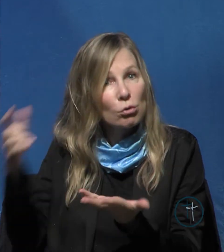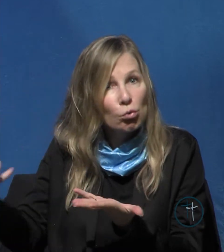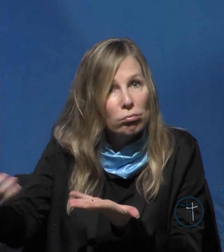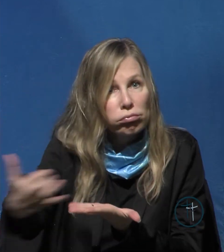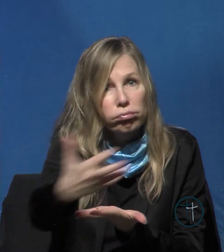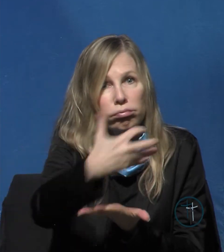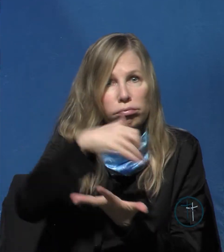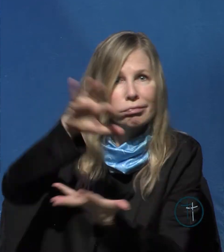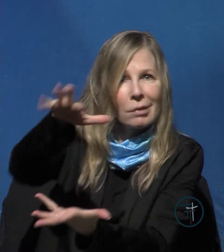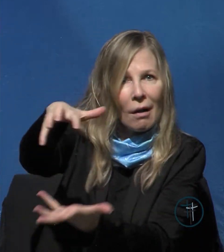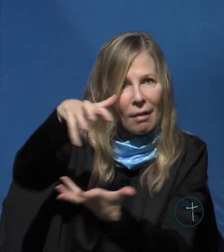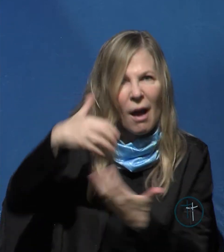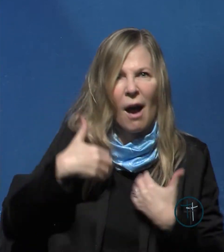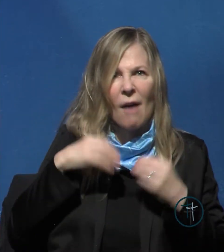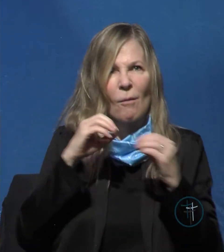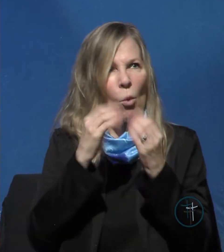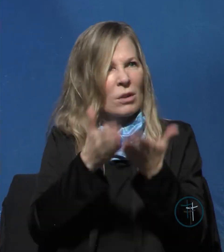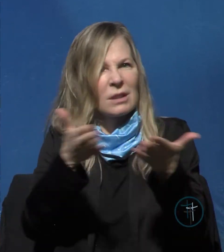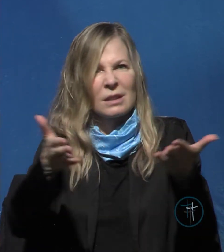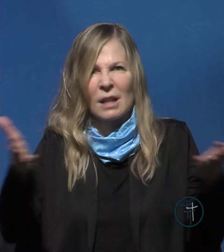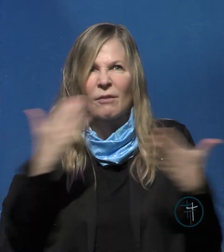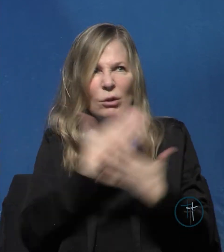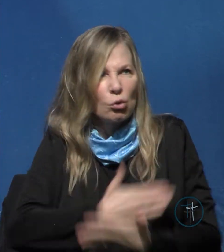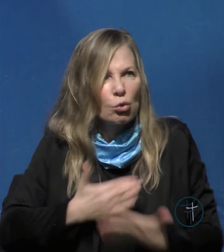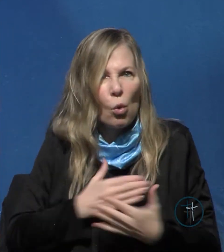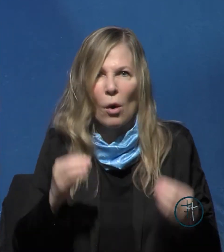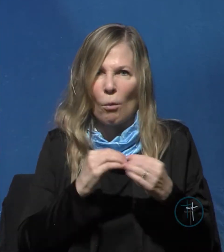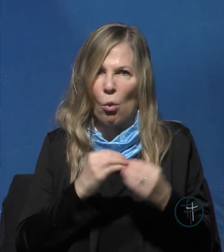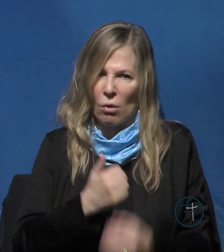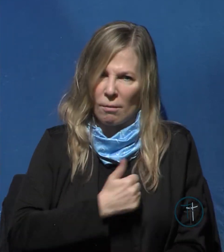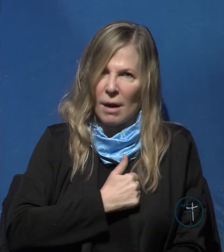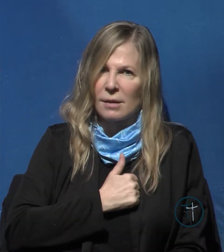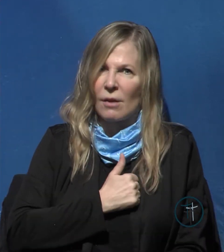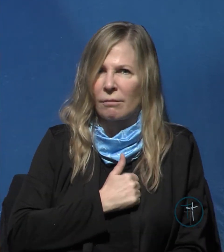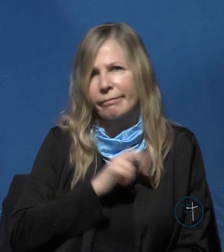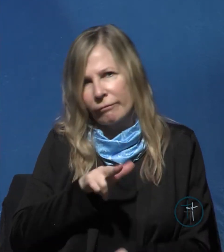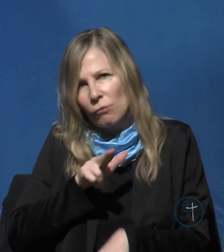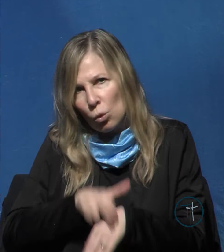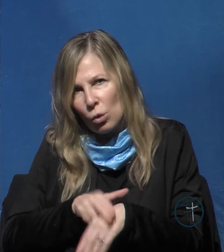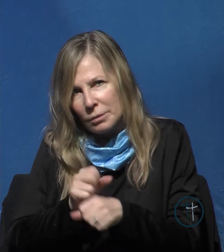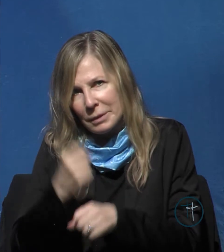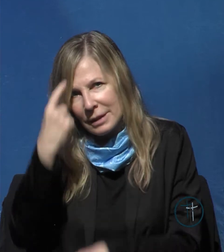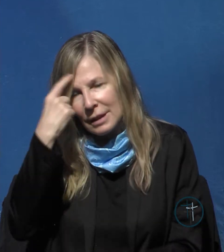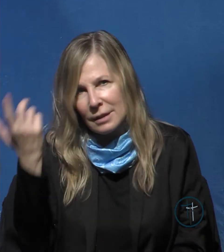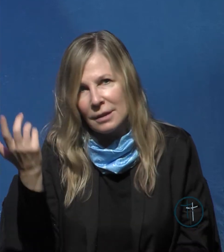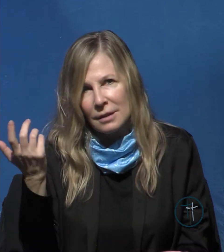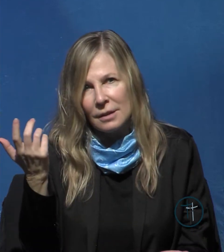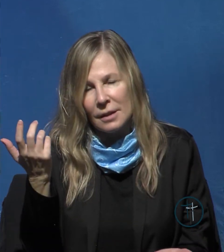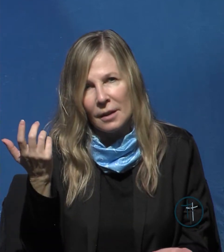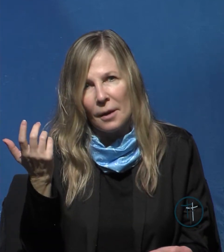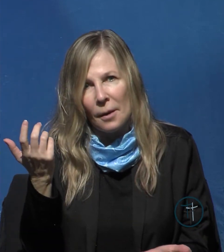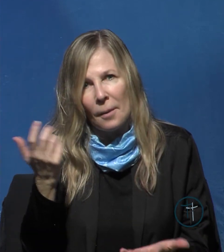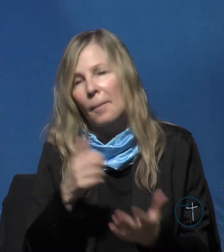and collect and have more stuff and enjoy more things personally, then of course that makes sense.